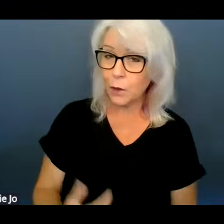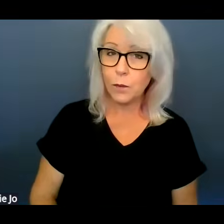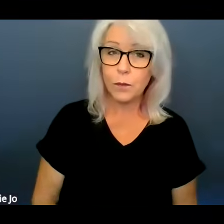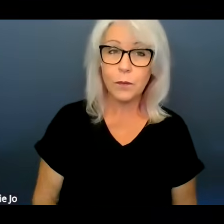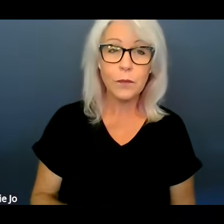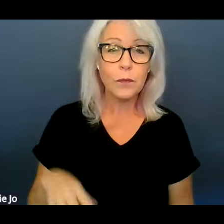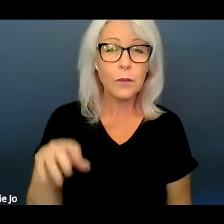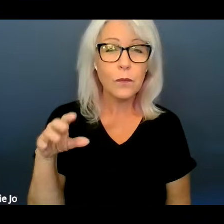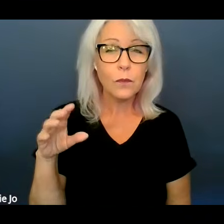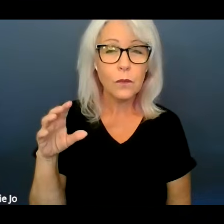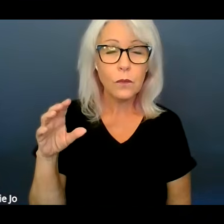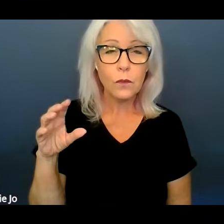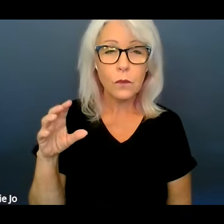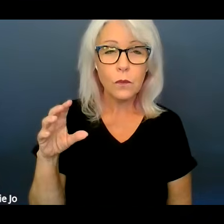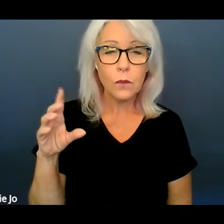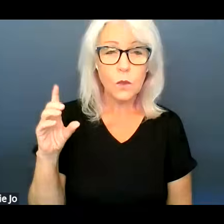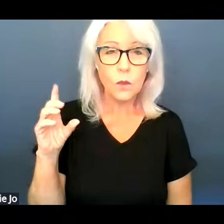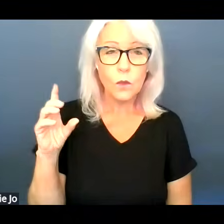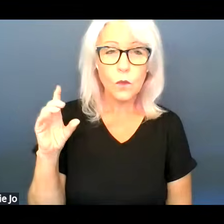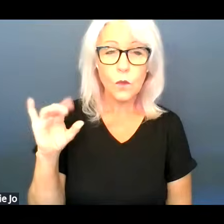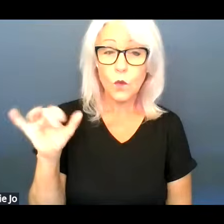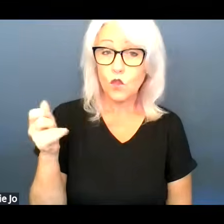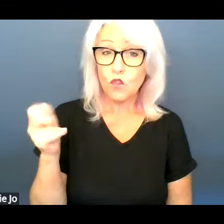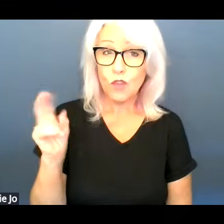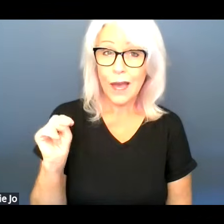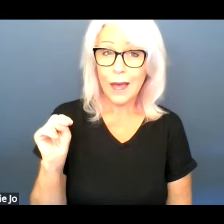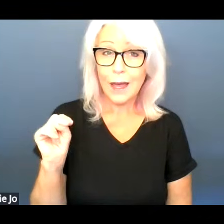John, John's gone.